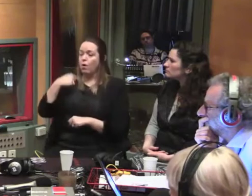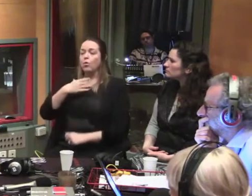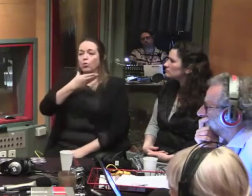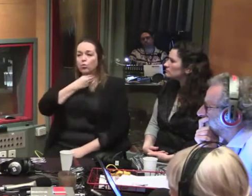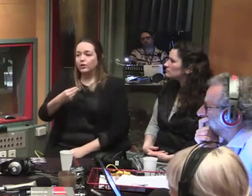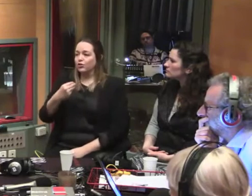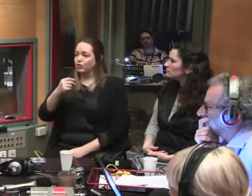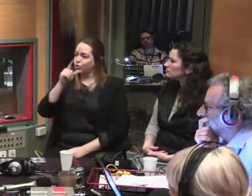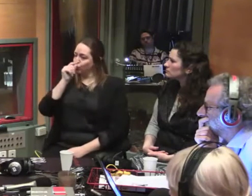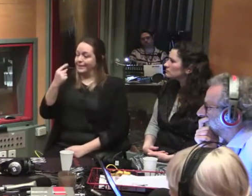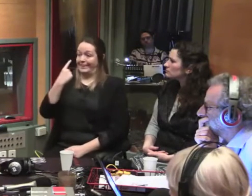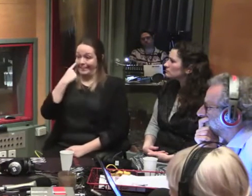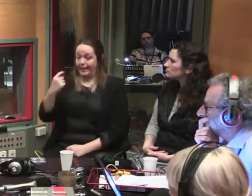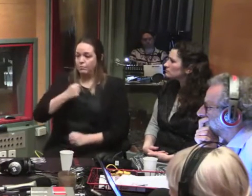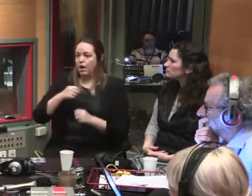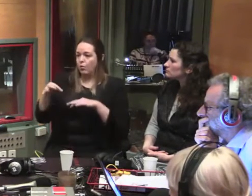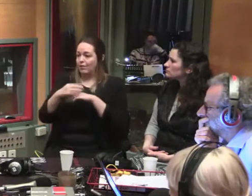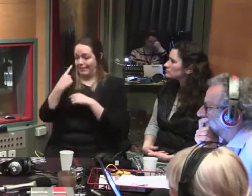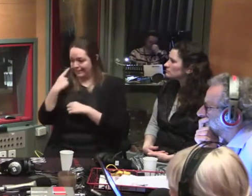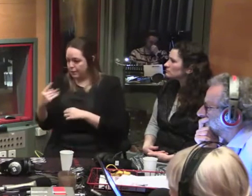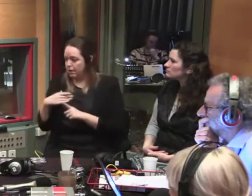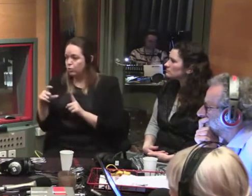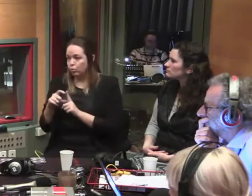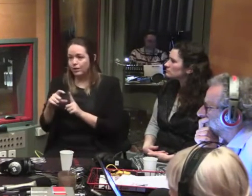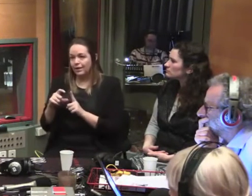to see my wife and my daughter.